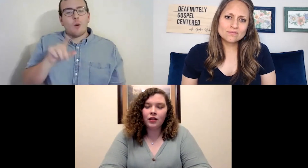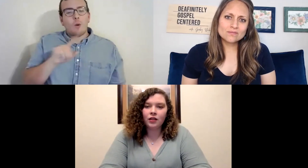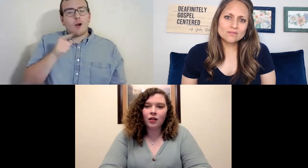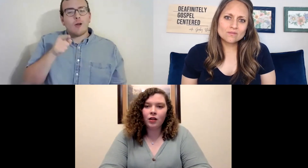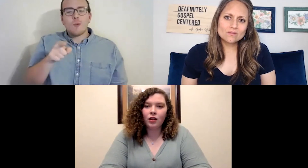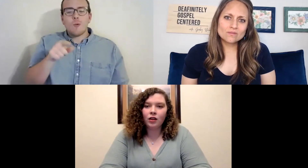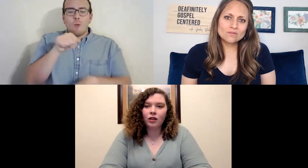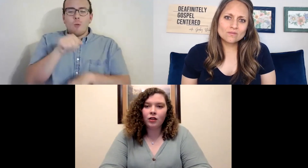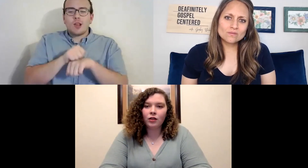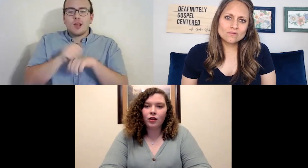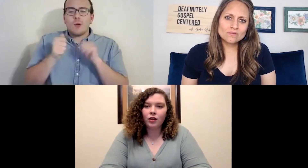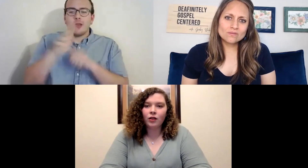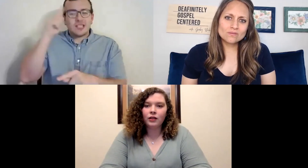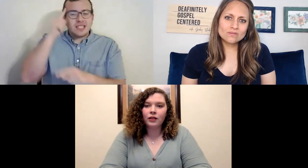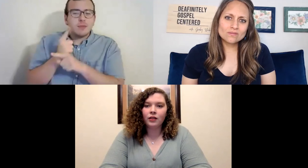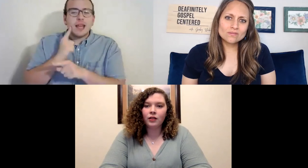feel love?